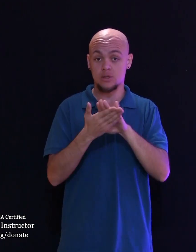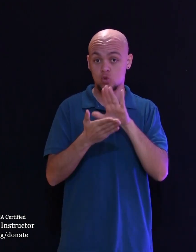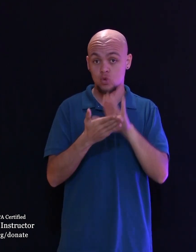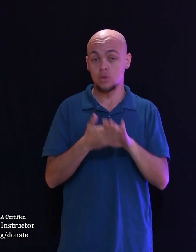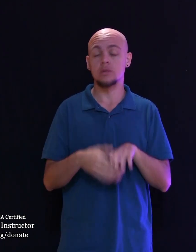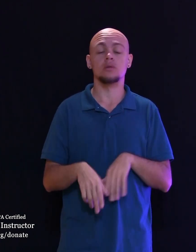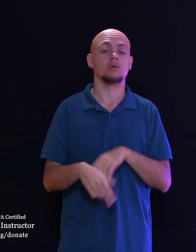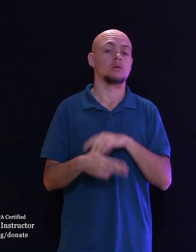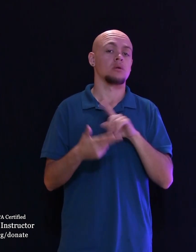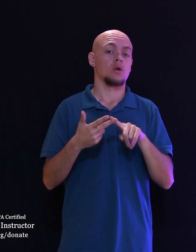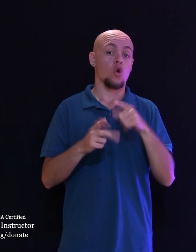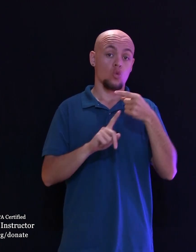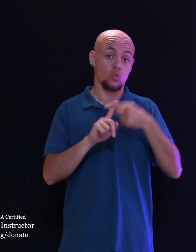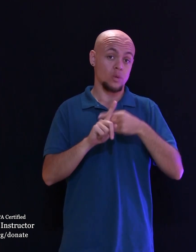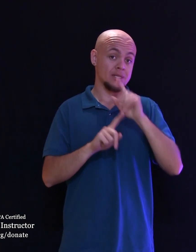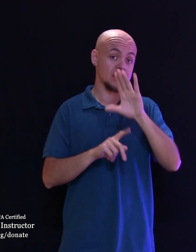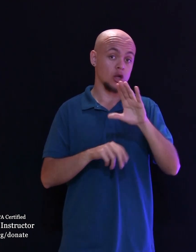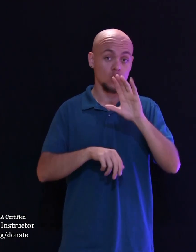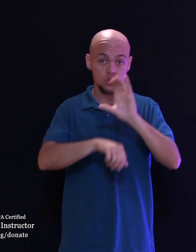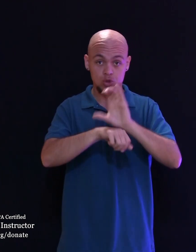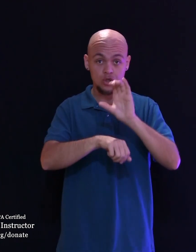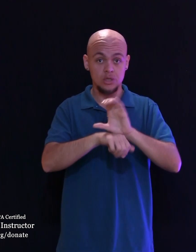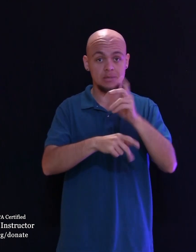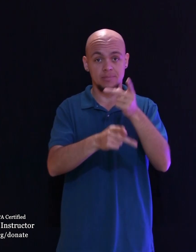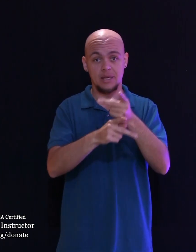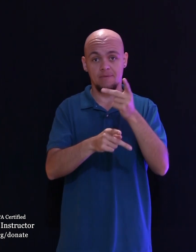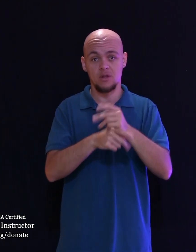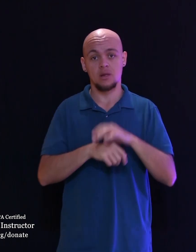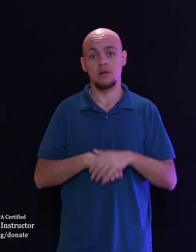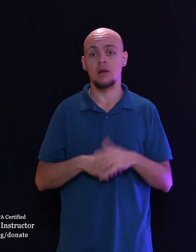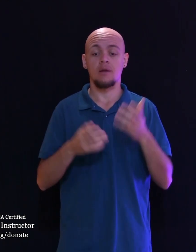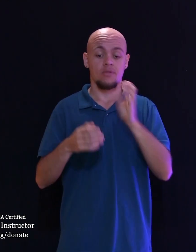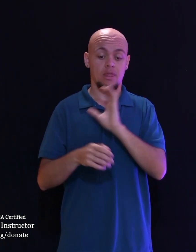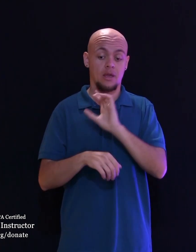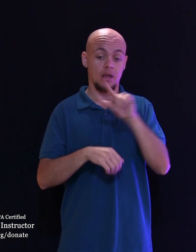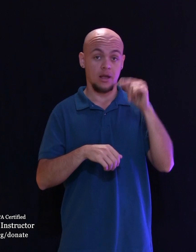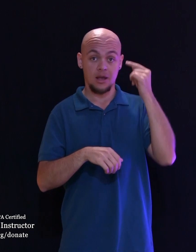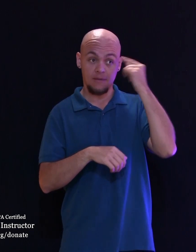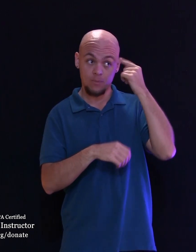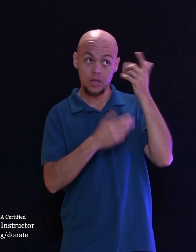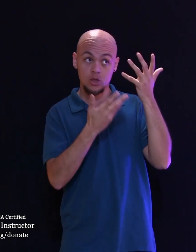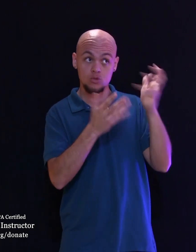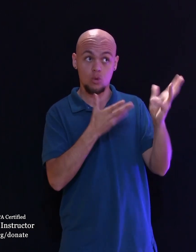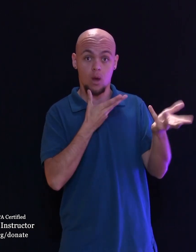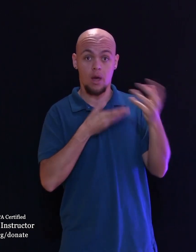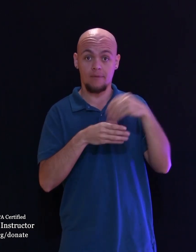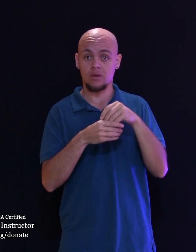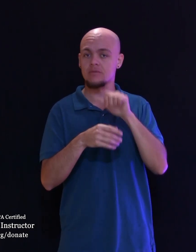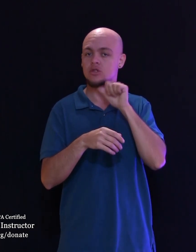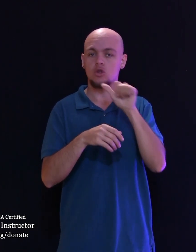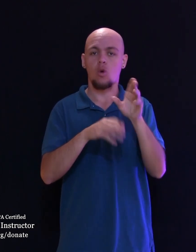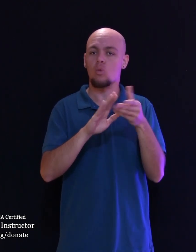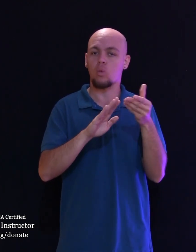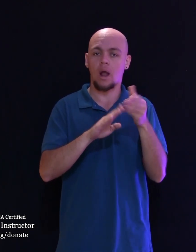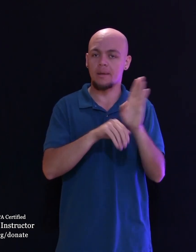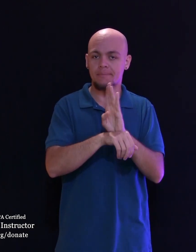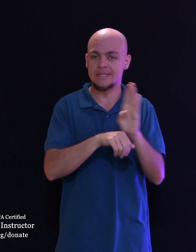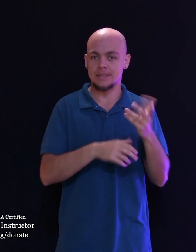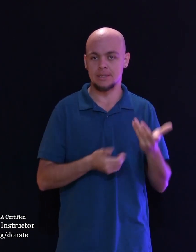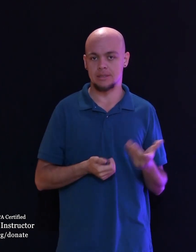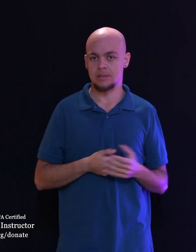preschools. Be careful about renting your halls. If you don't want the government stepping in, don't run a